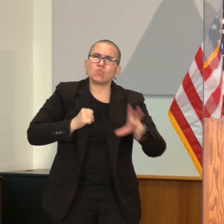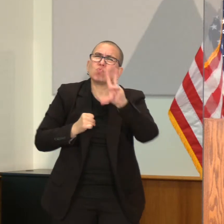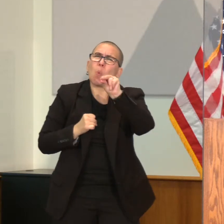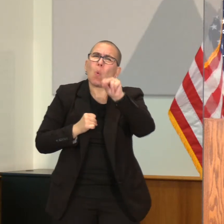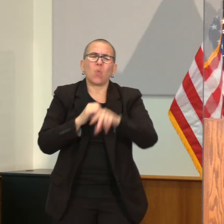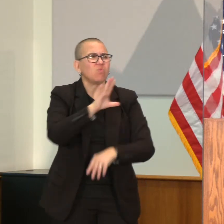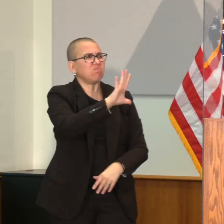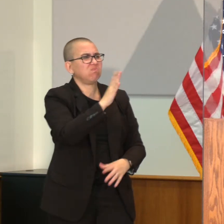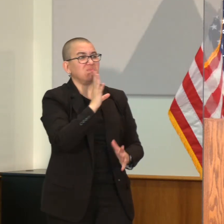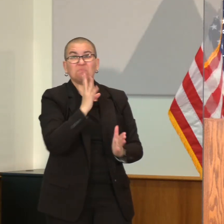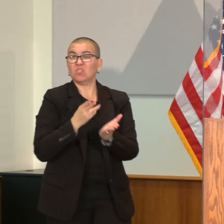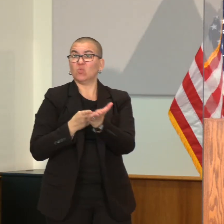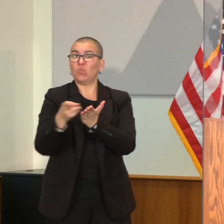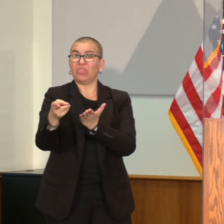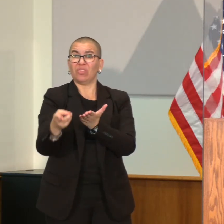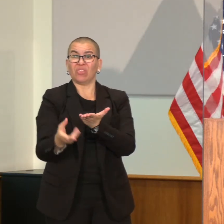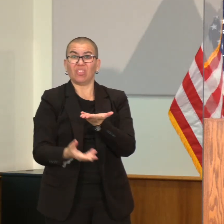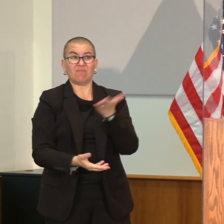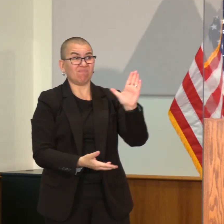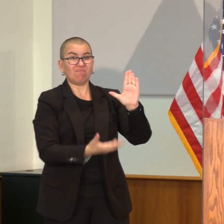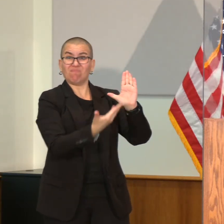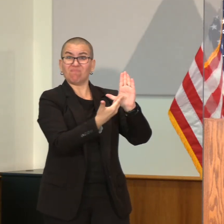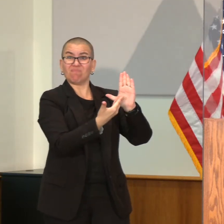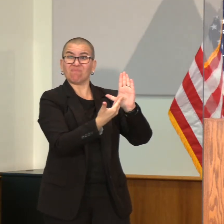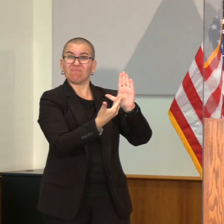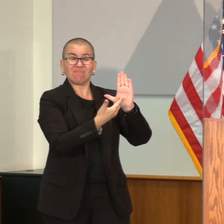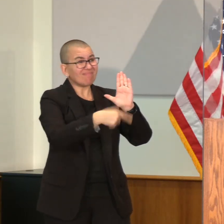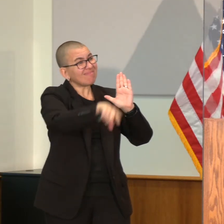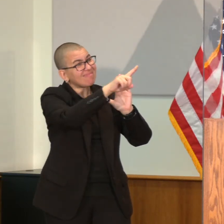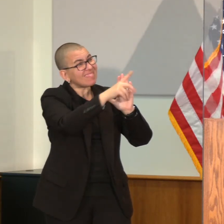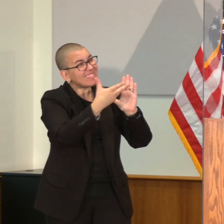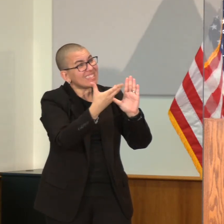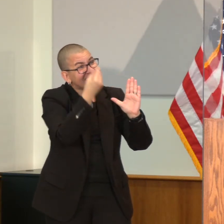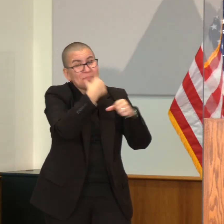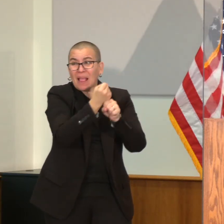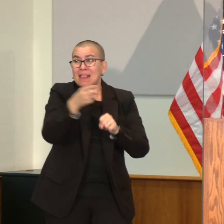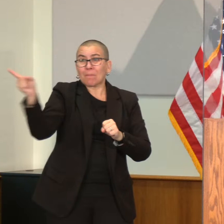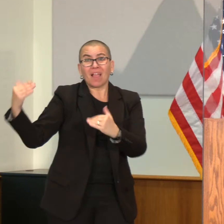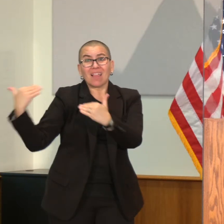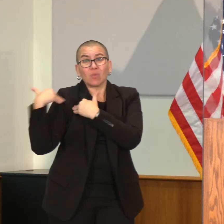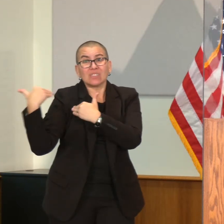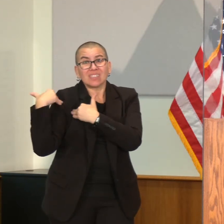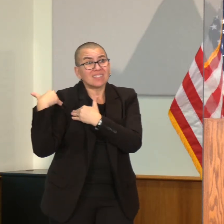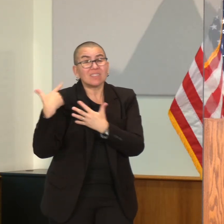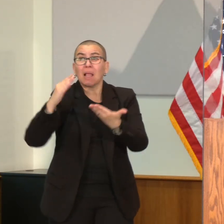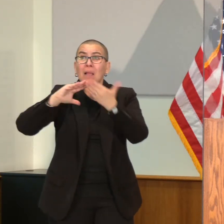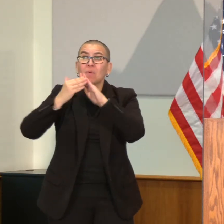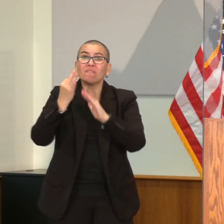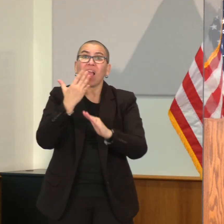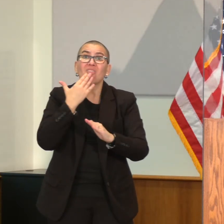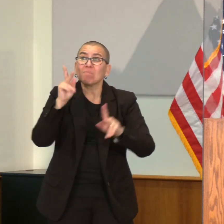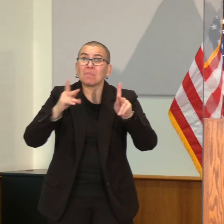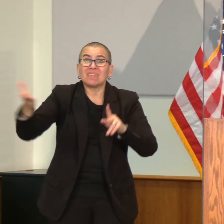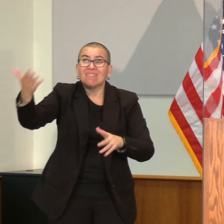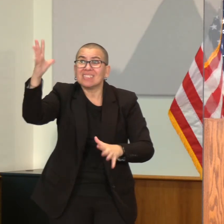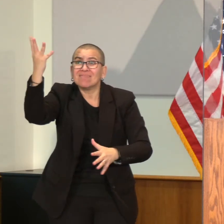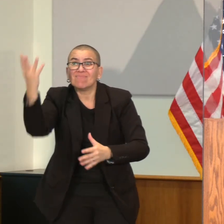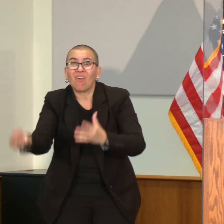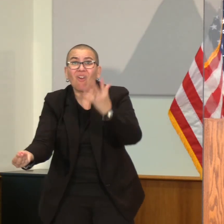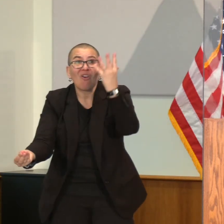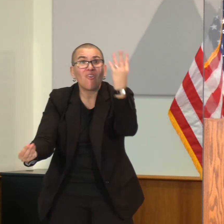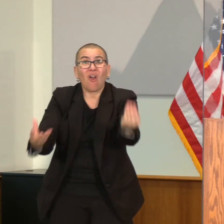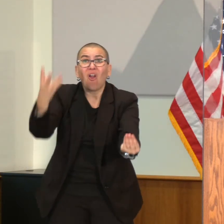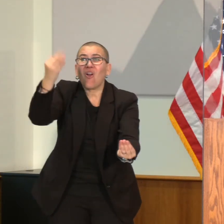of our citizens, especially those of communities of color traumatized by deadly encounters, repeated deadly